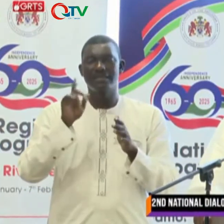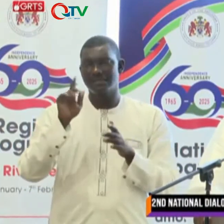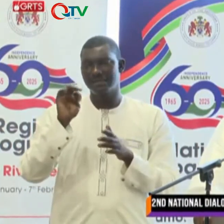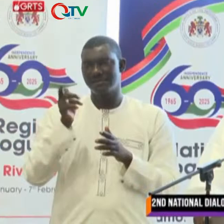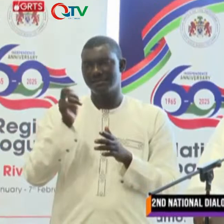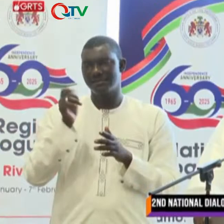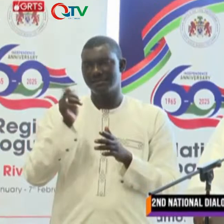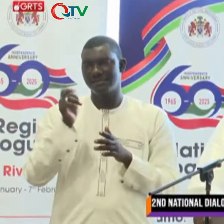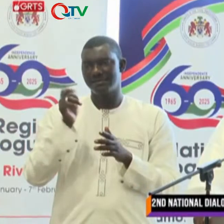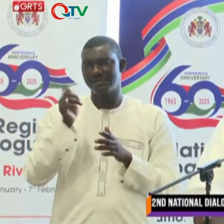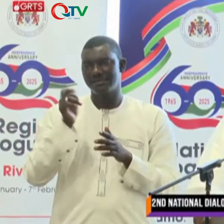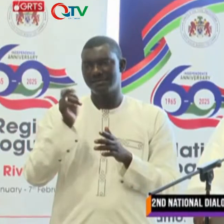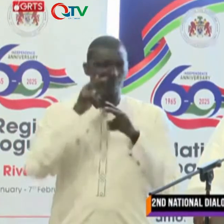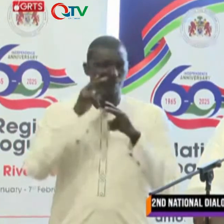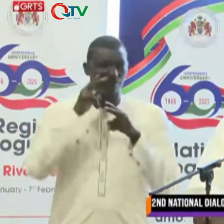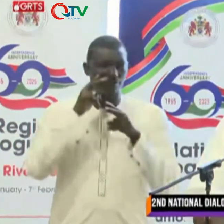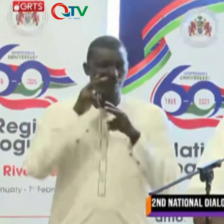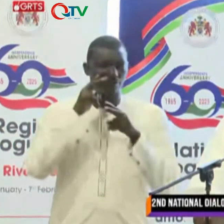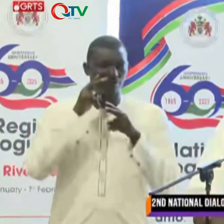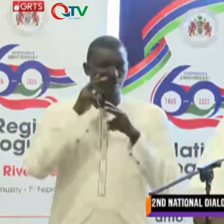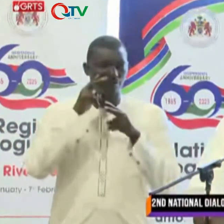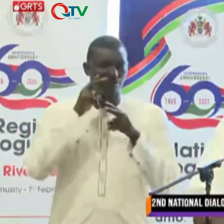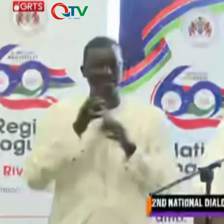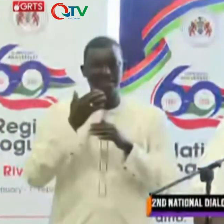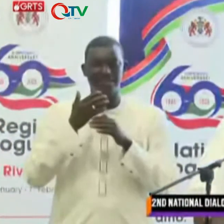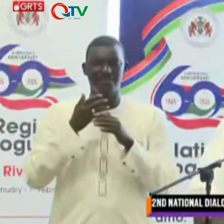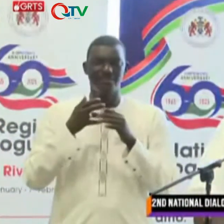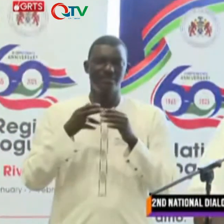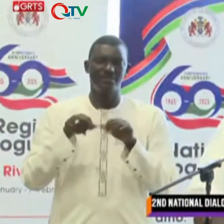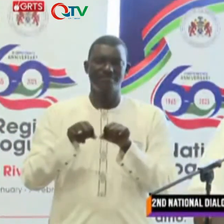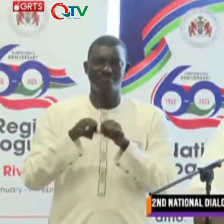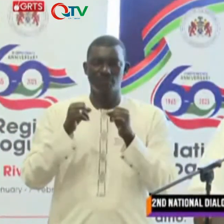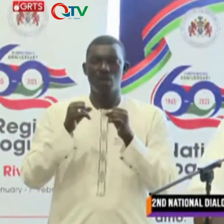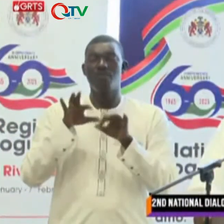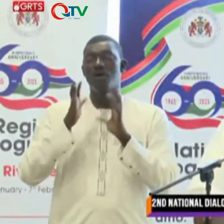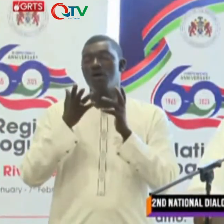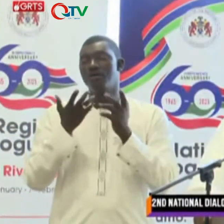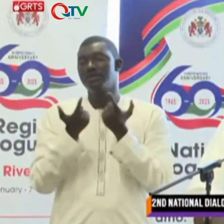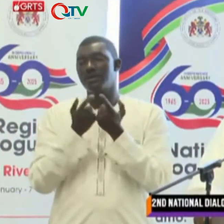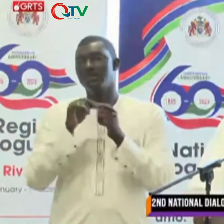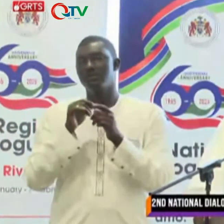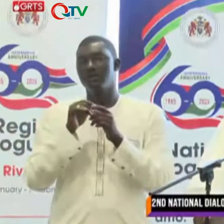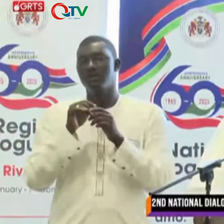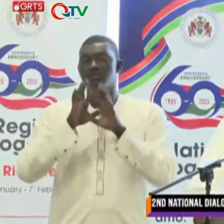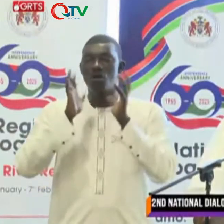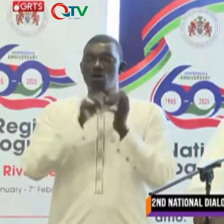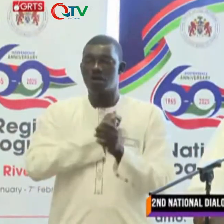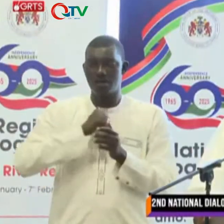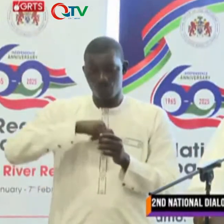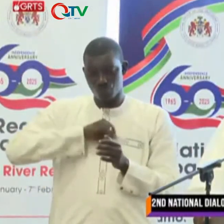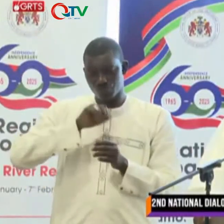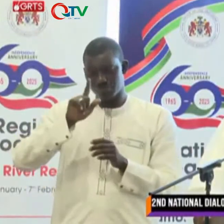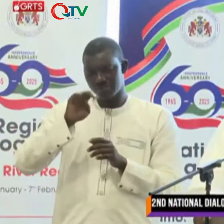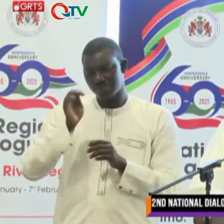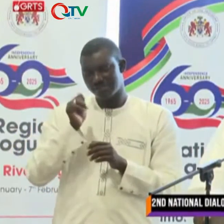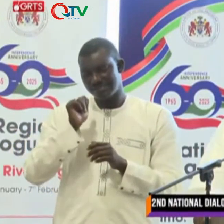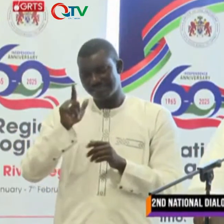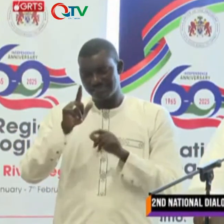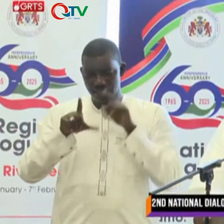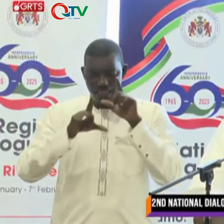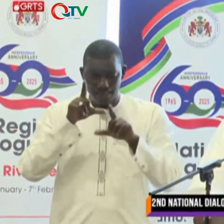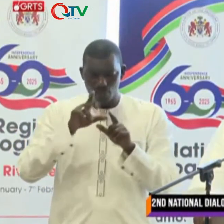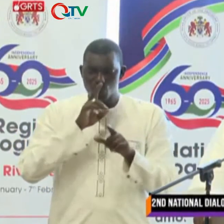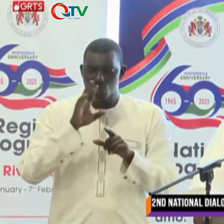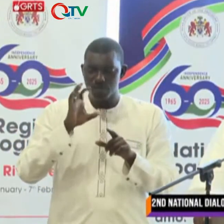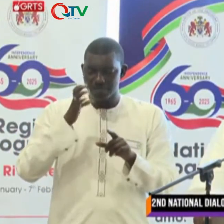of care and liability for any breach of it is owed to all our legal neighbors, i.e. those who can